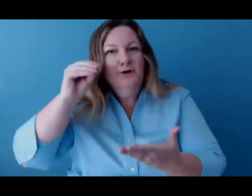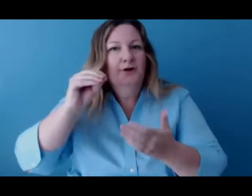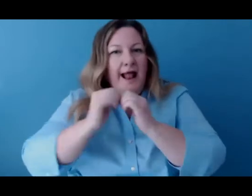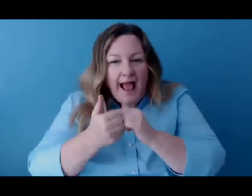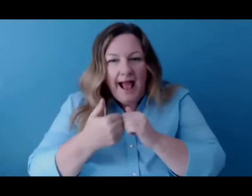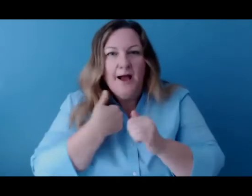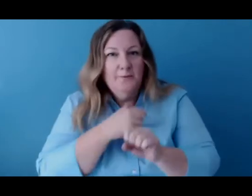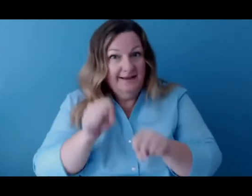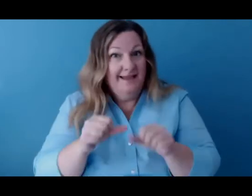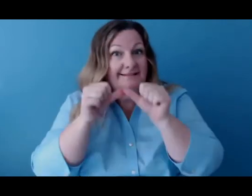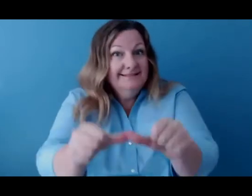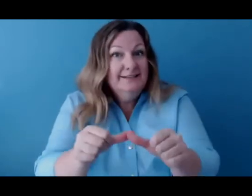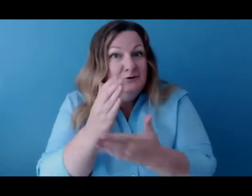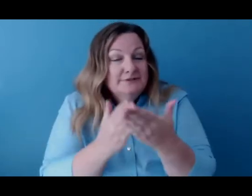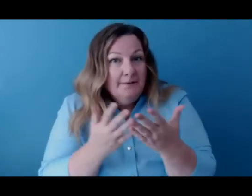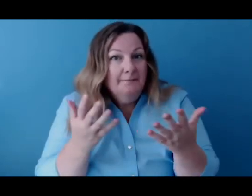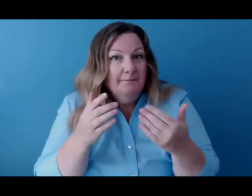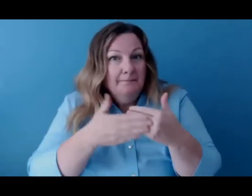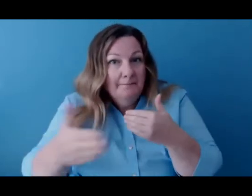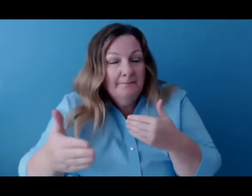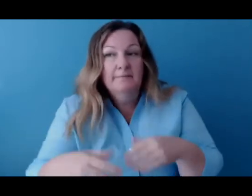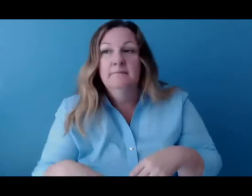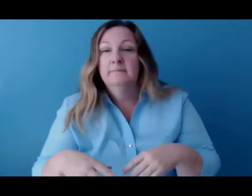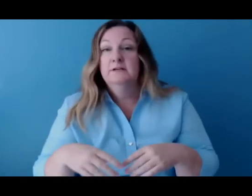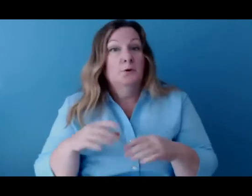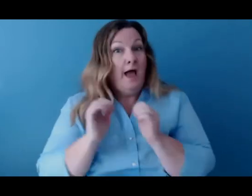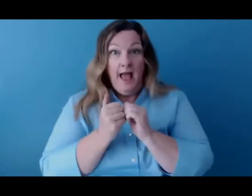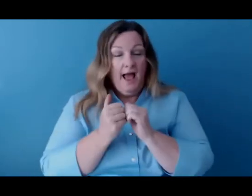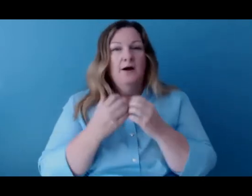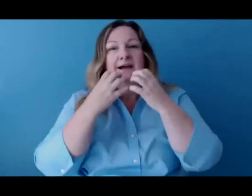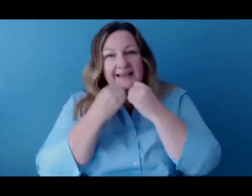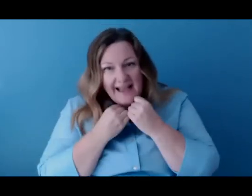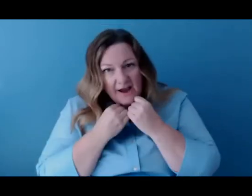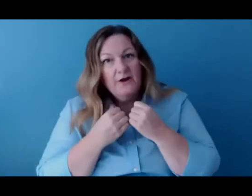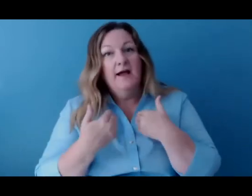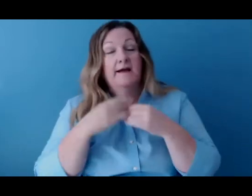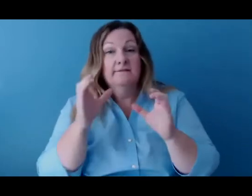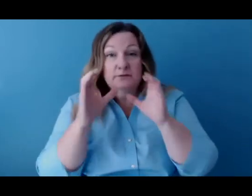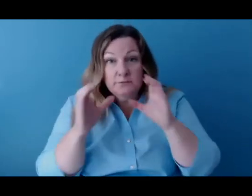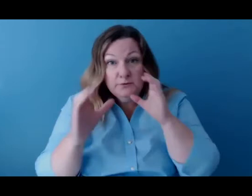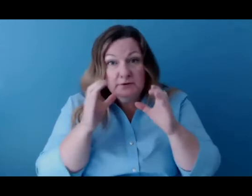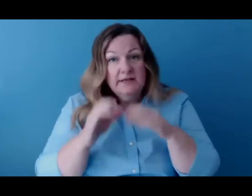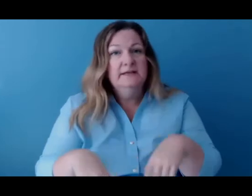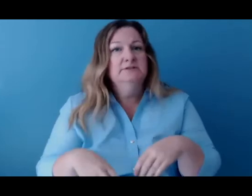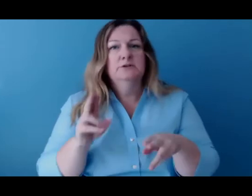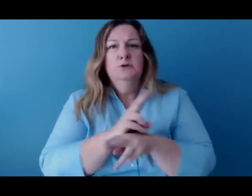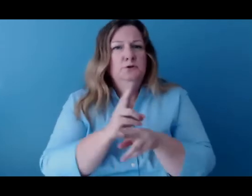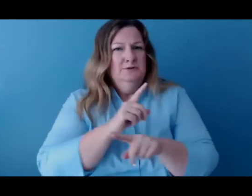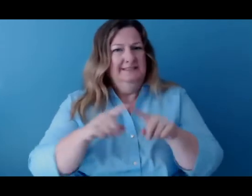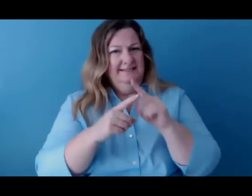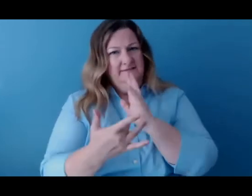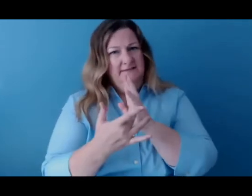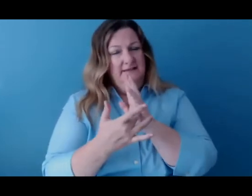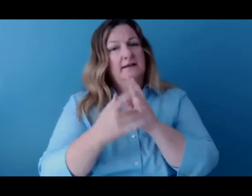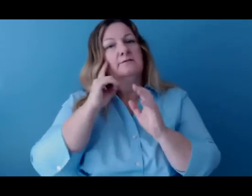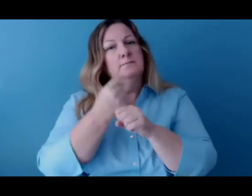basics of caring about it, communication, but using whatever platform folks have to highlight this and bring